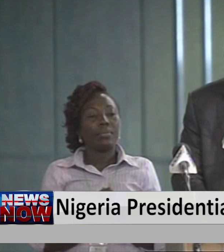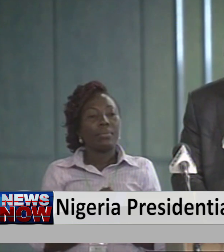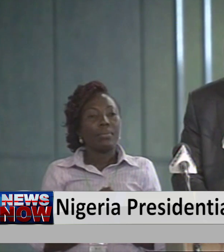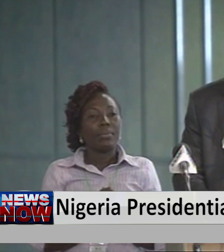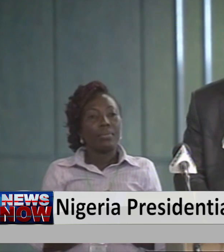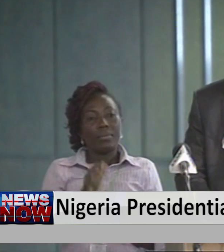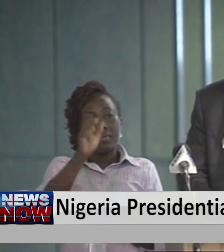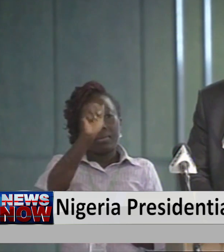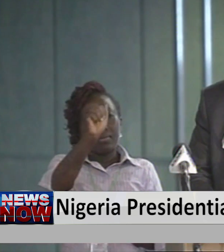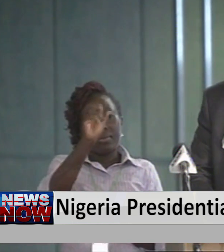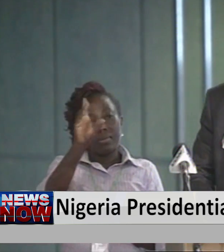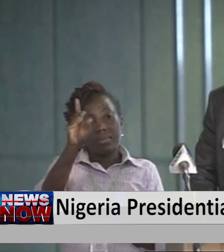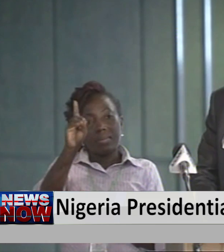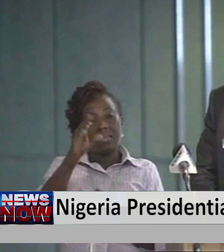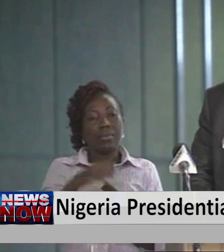AD